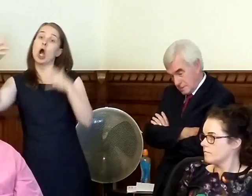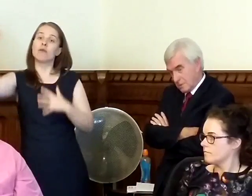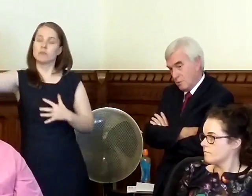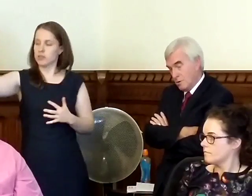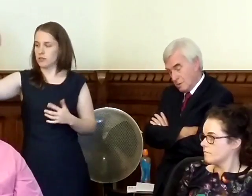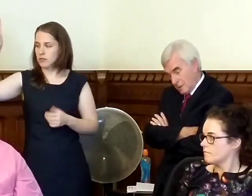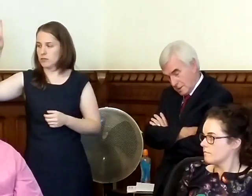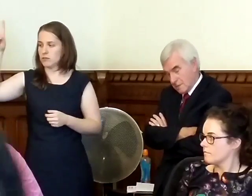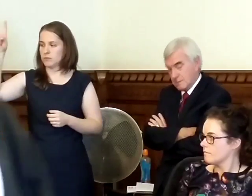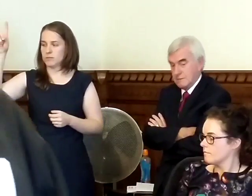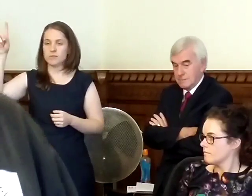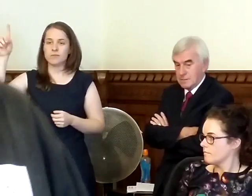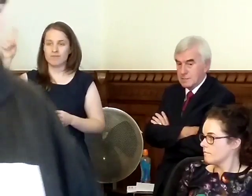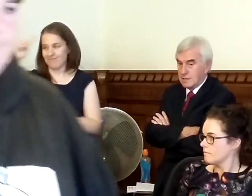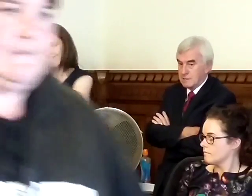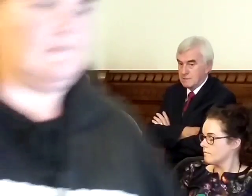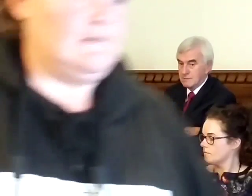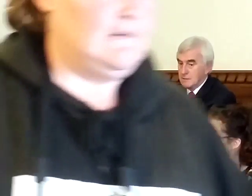people.